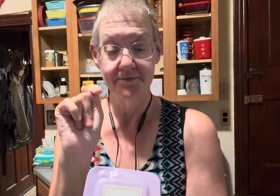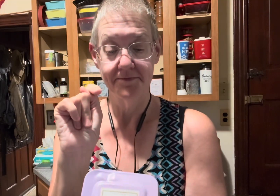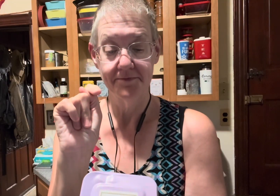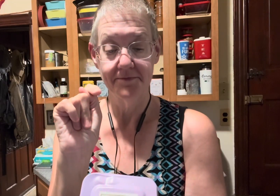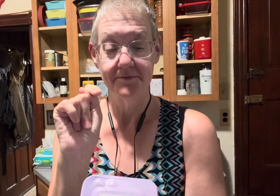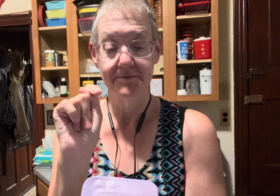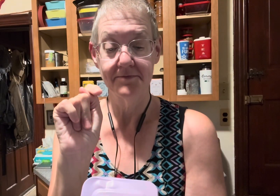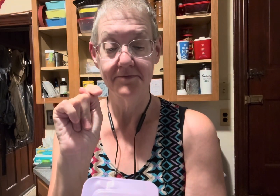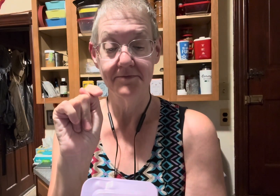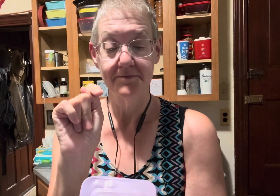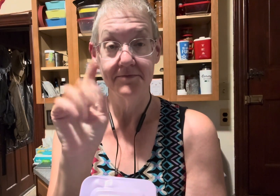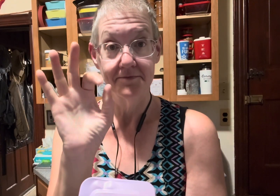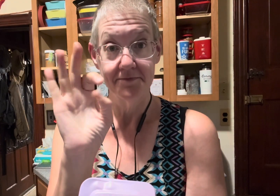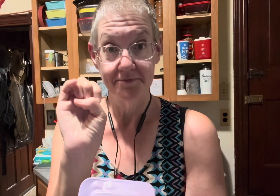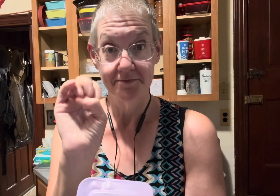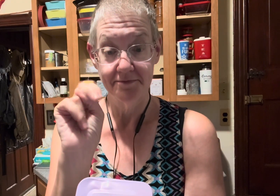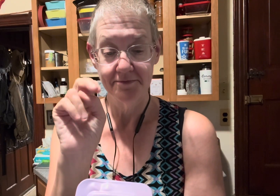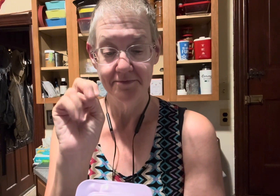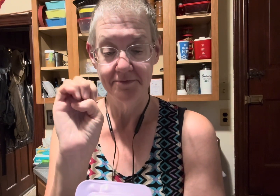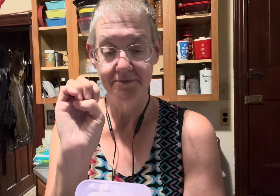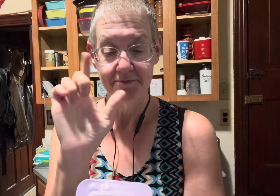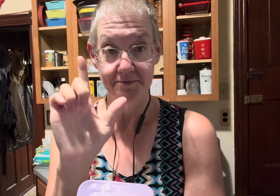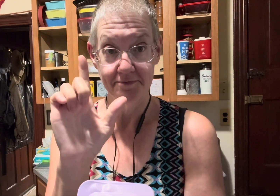It's mint, fennel,